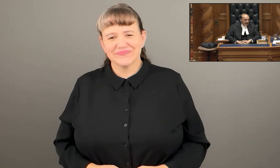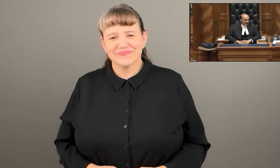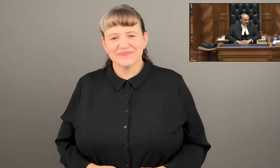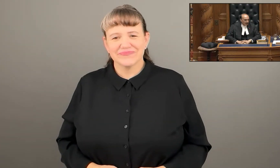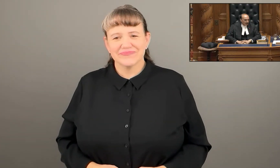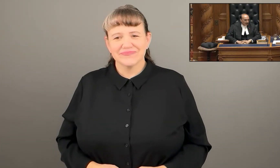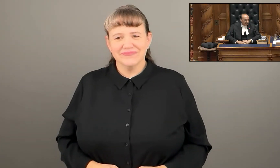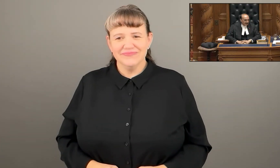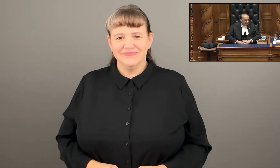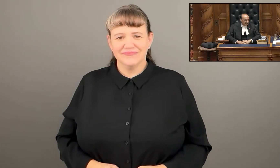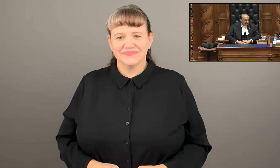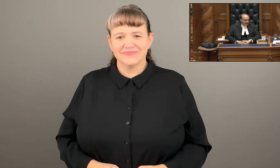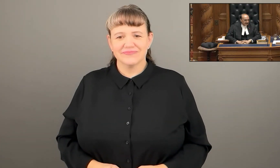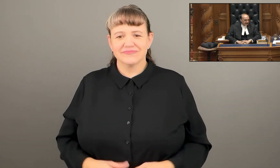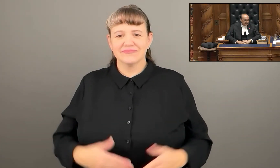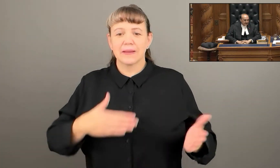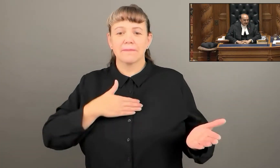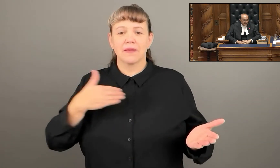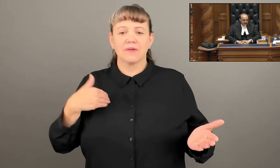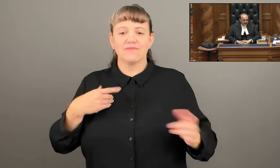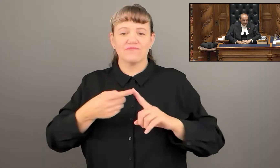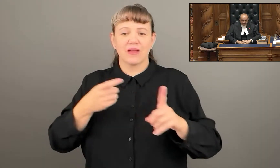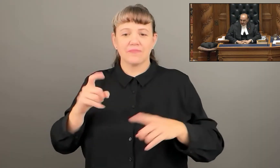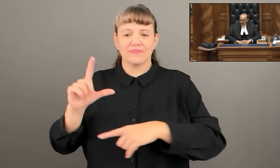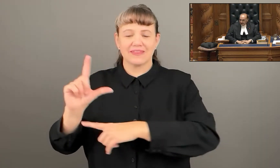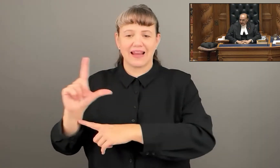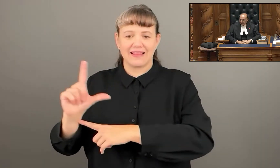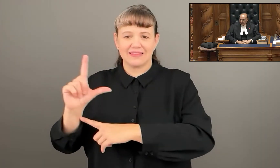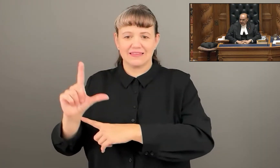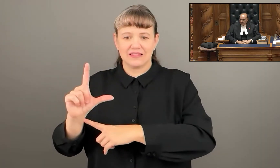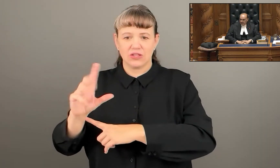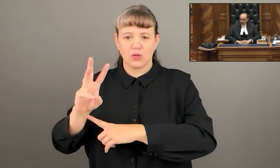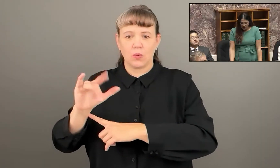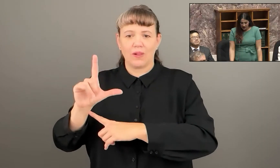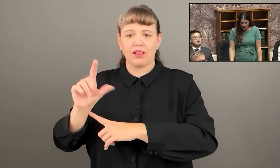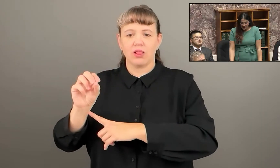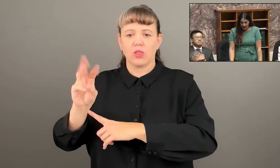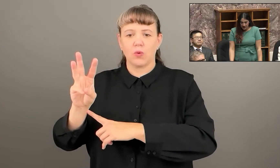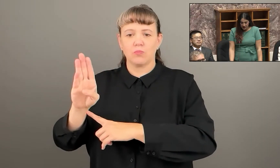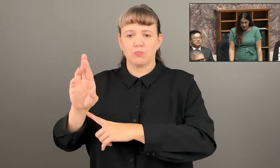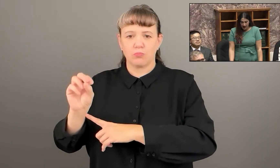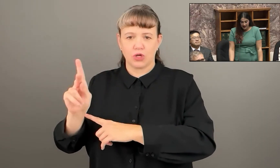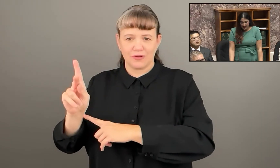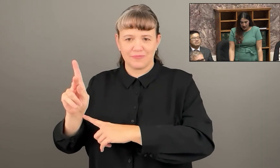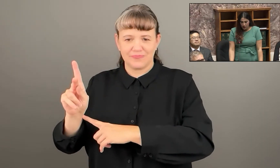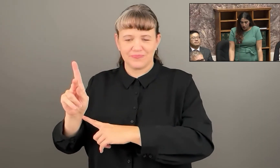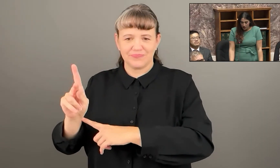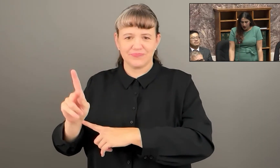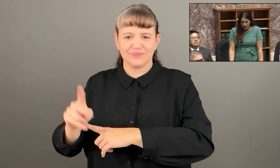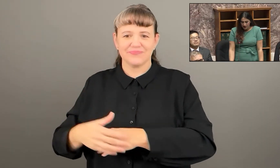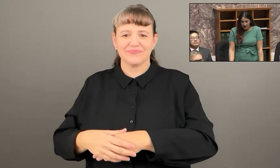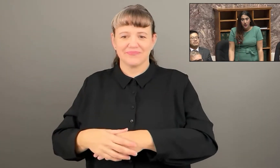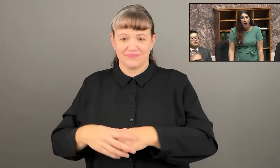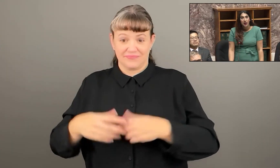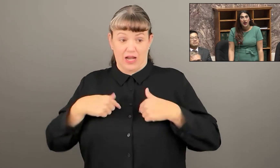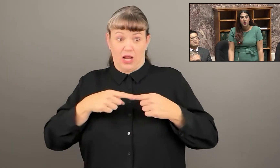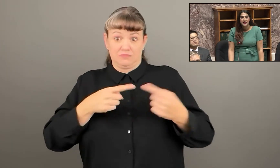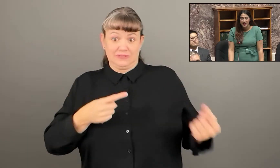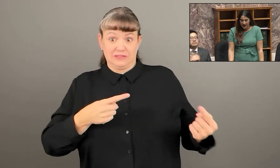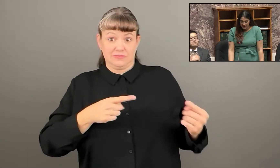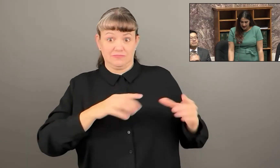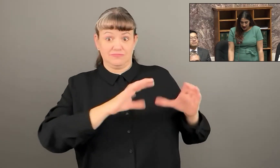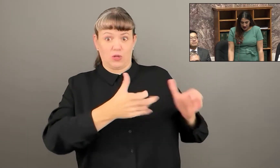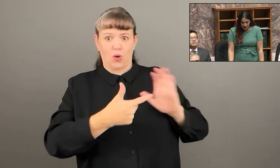Member for Langley Willowbrook. Thank you, Mr. Speaker. On behalf of the official opposition caucus, I'd like to extend a warm welcome to all